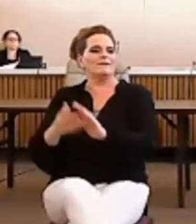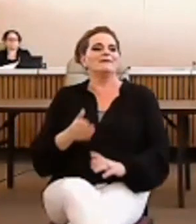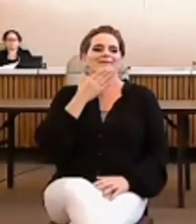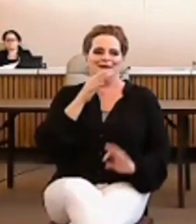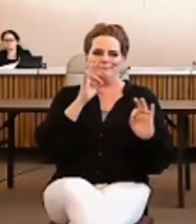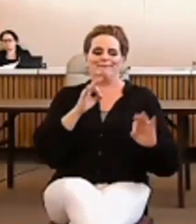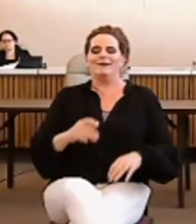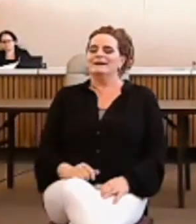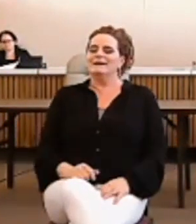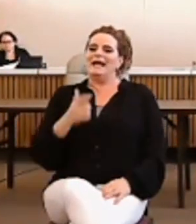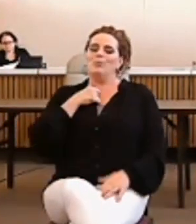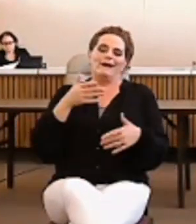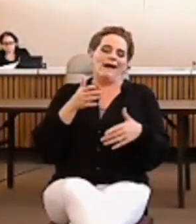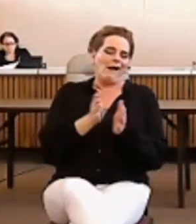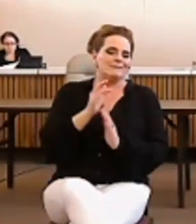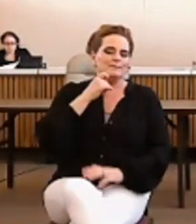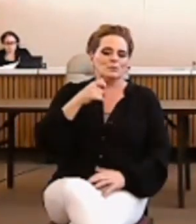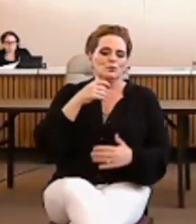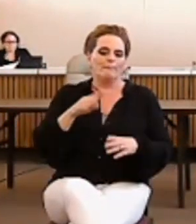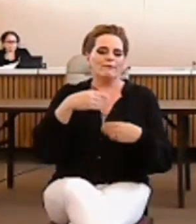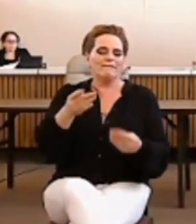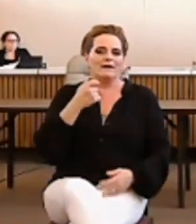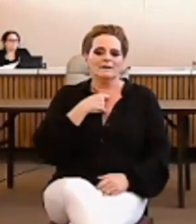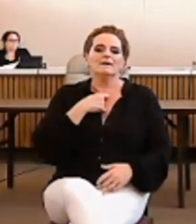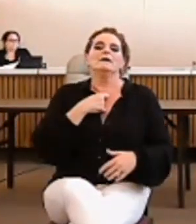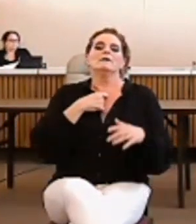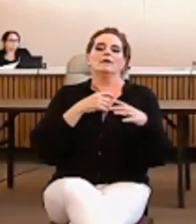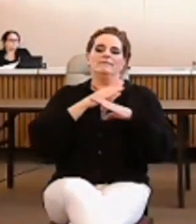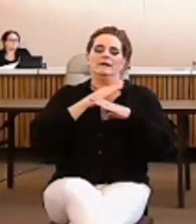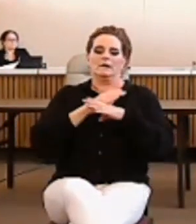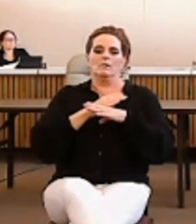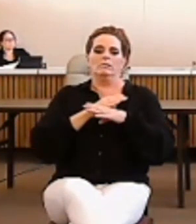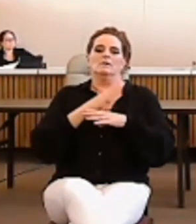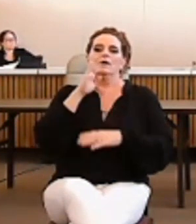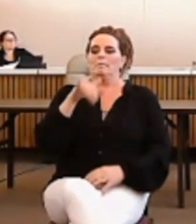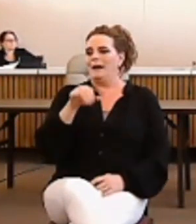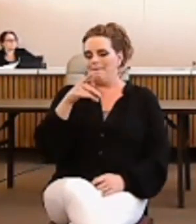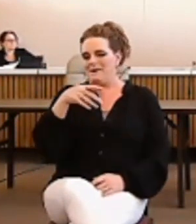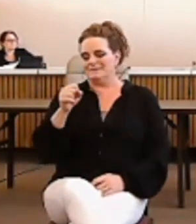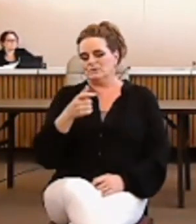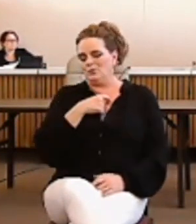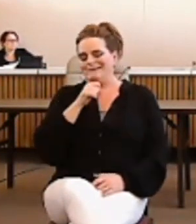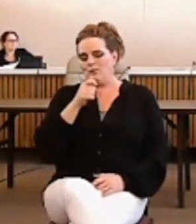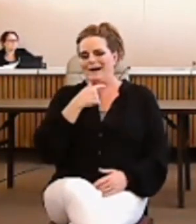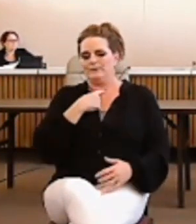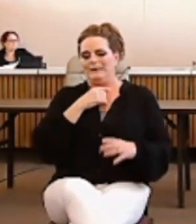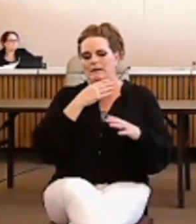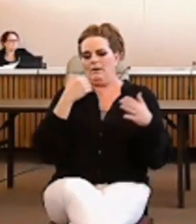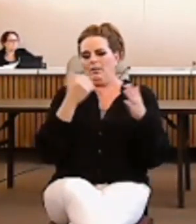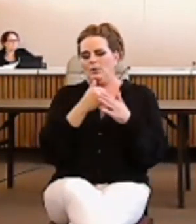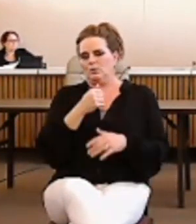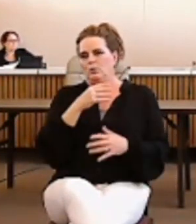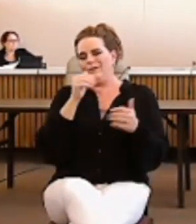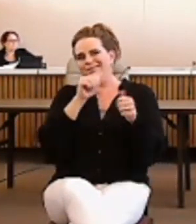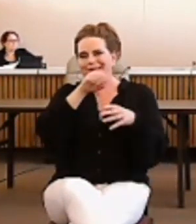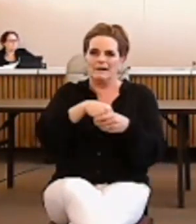bypass. So we didn't want them closing that down to be within the 100-foot set, within 100-foot